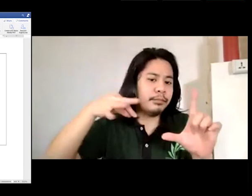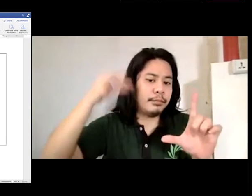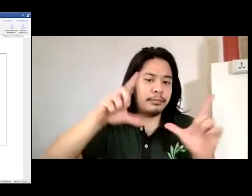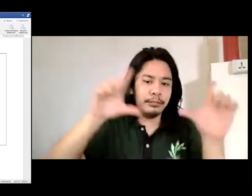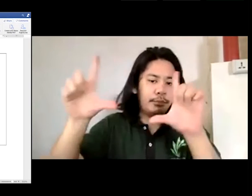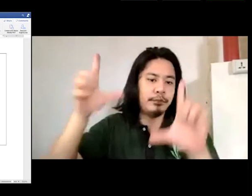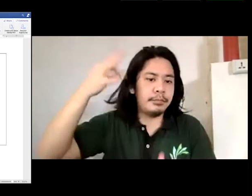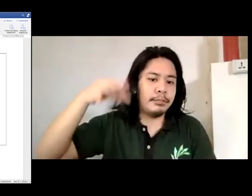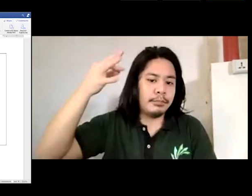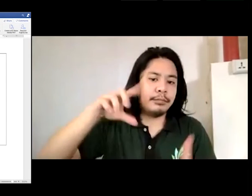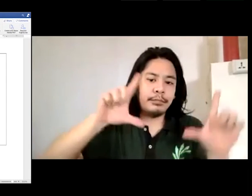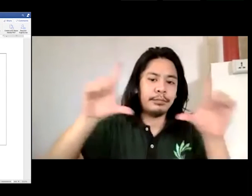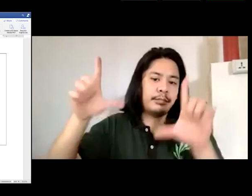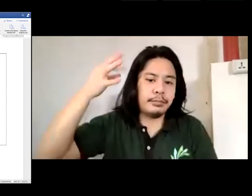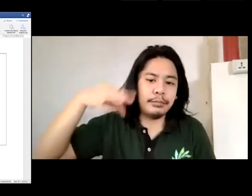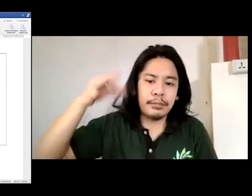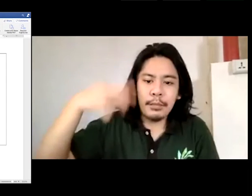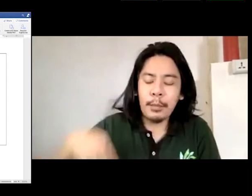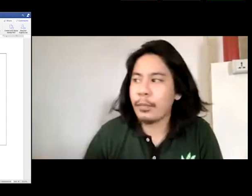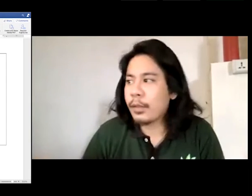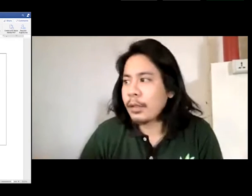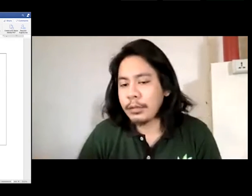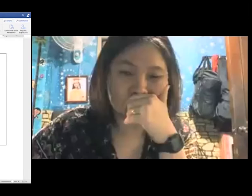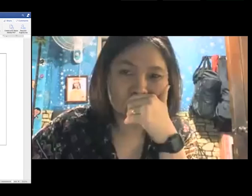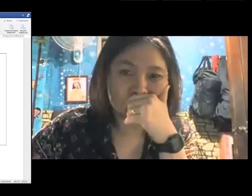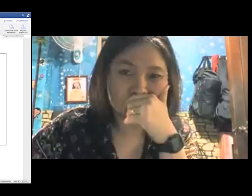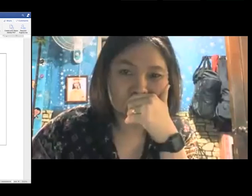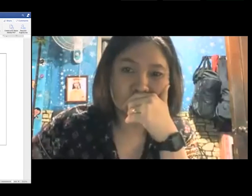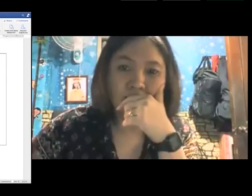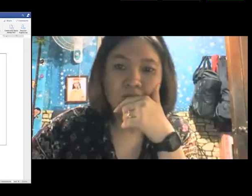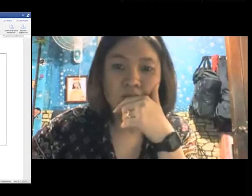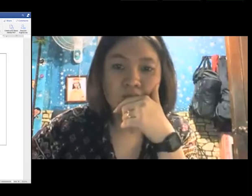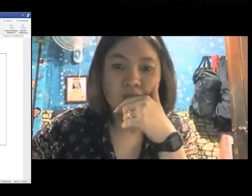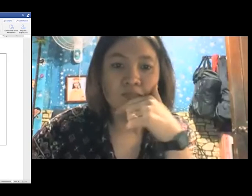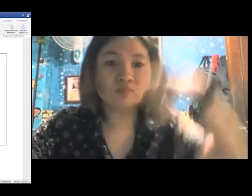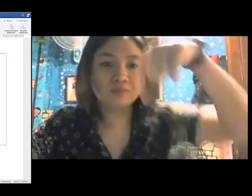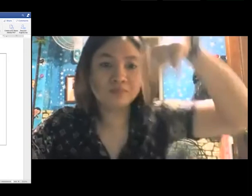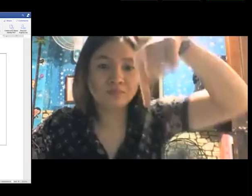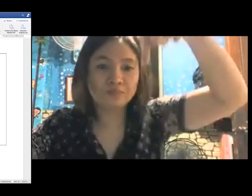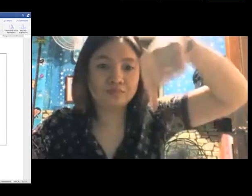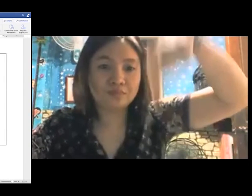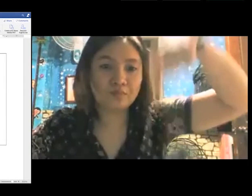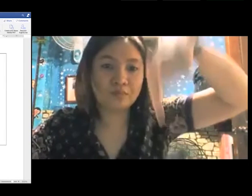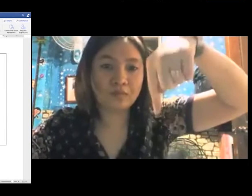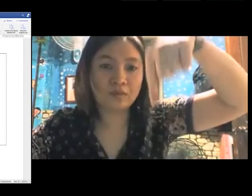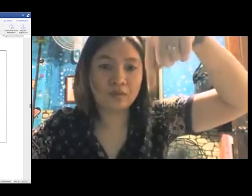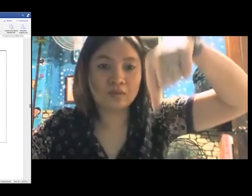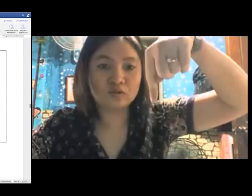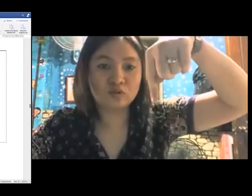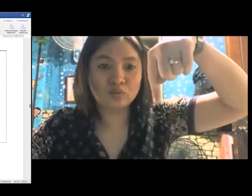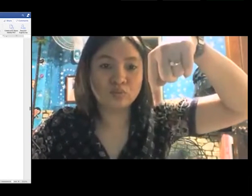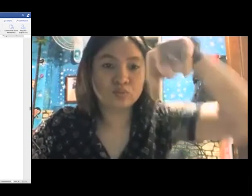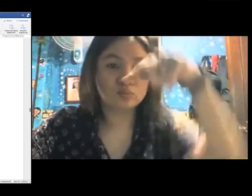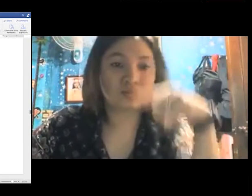All right, we'll just spotlight Meng, one moment. All right,